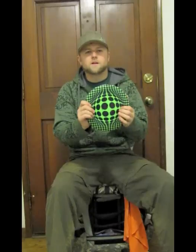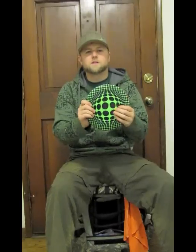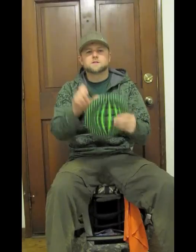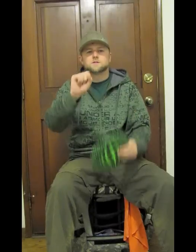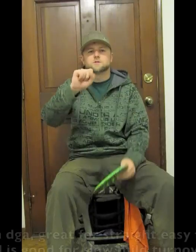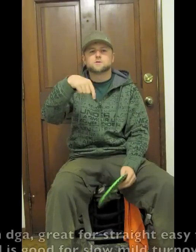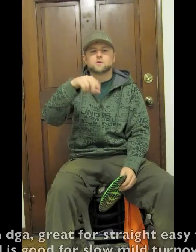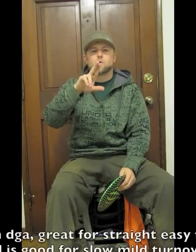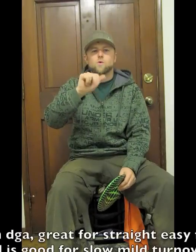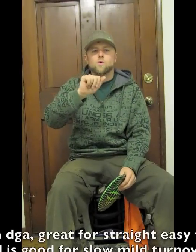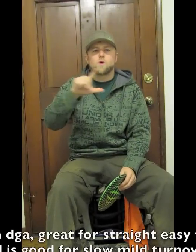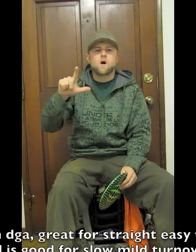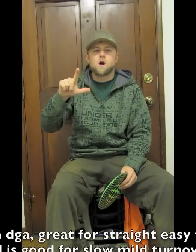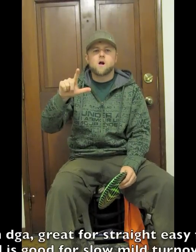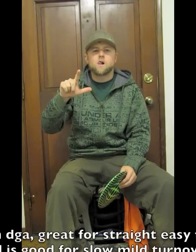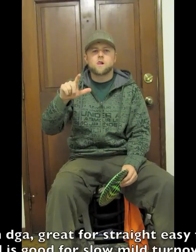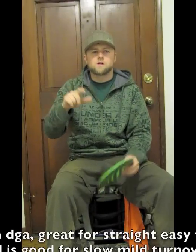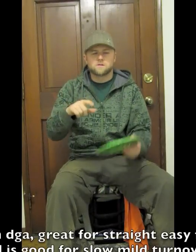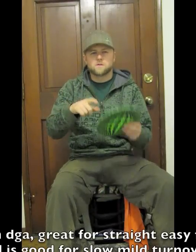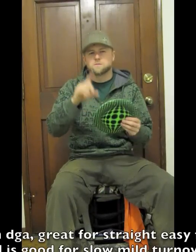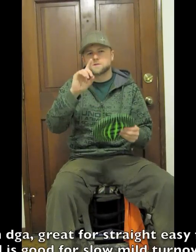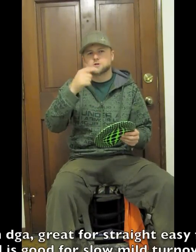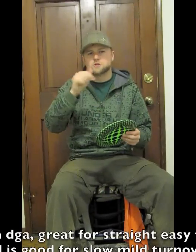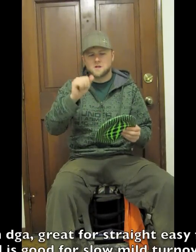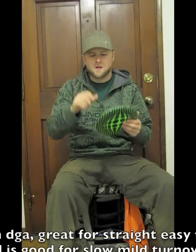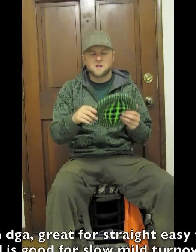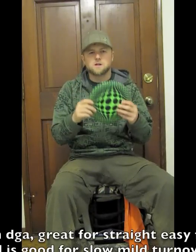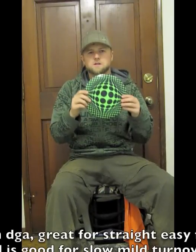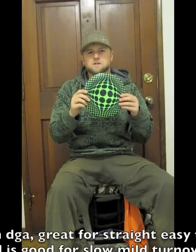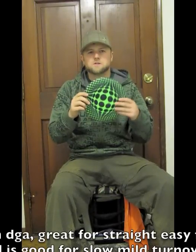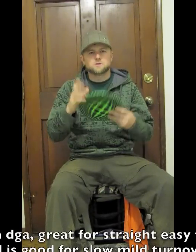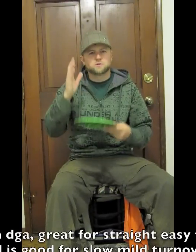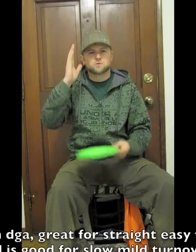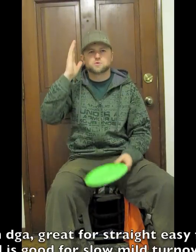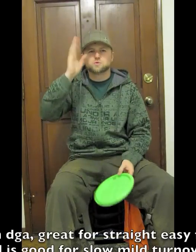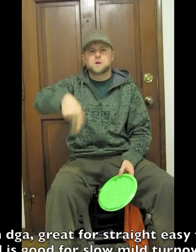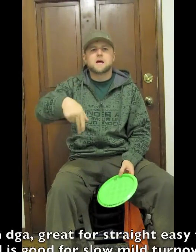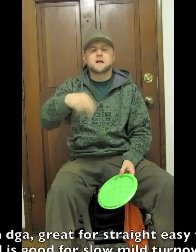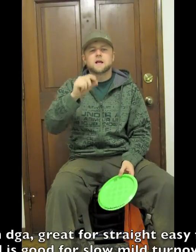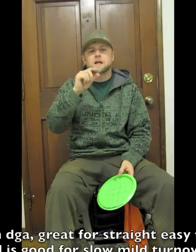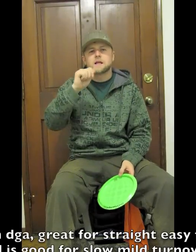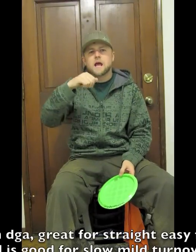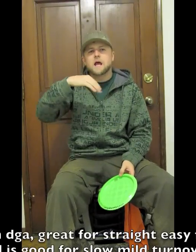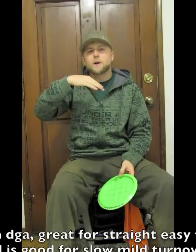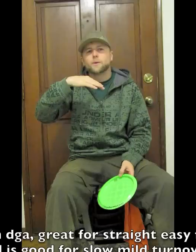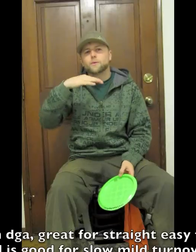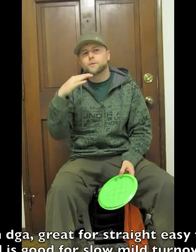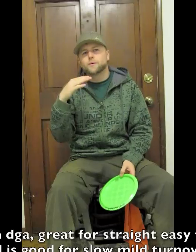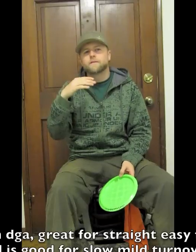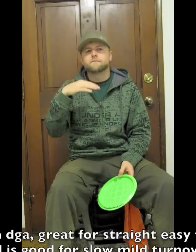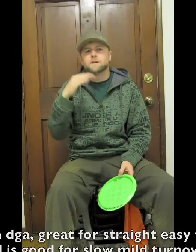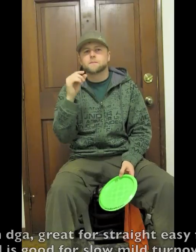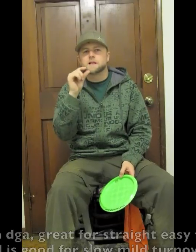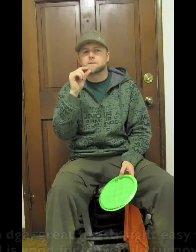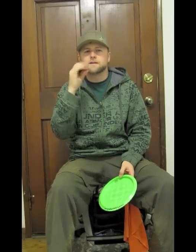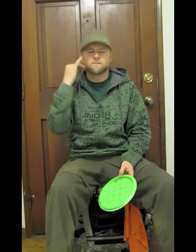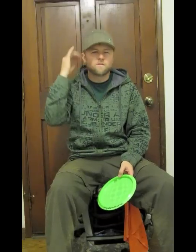Cerebral sassy drone. Does this take you high? Hey, I told you when you got here, it wouldn't feel wrong. Does